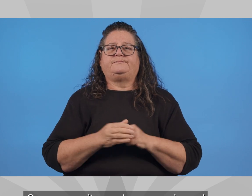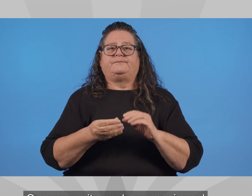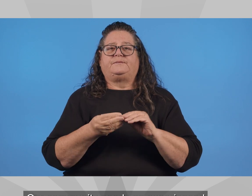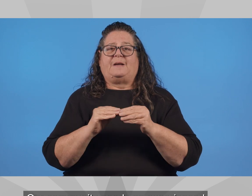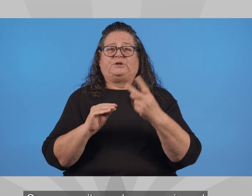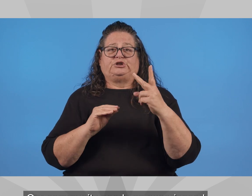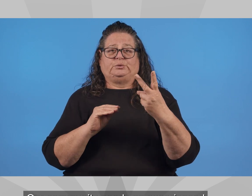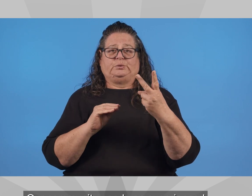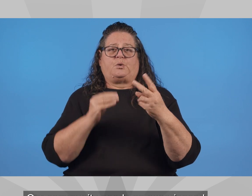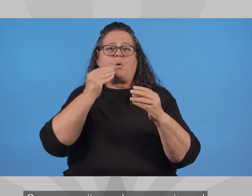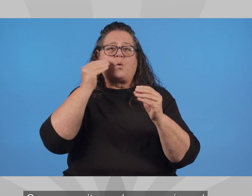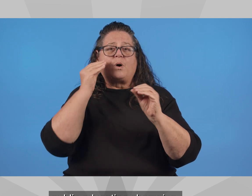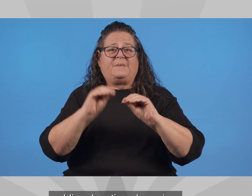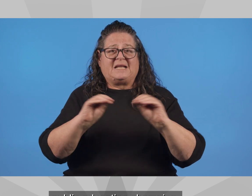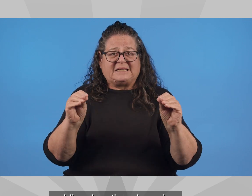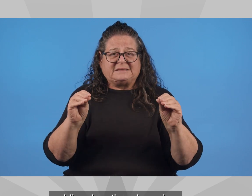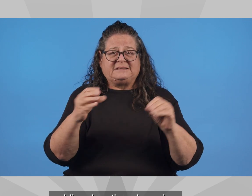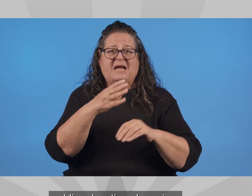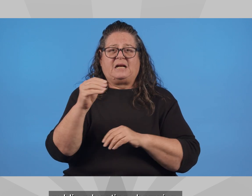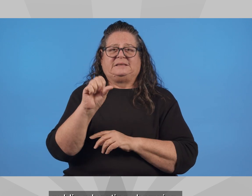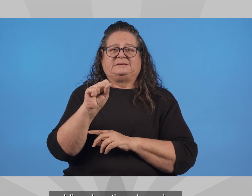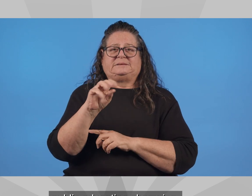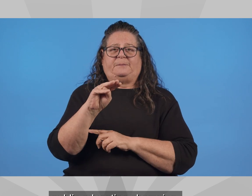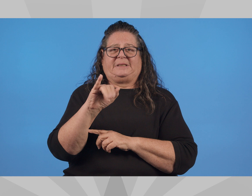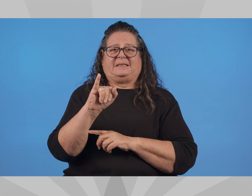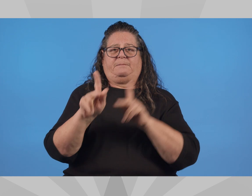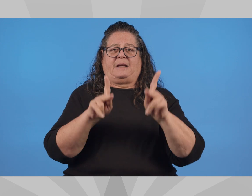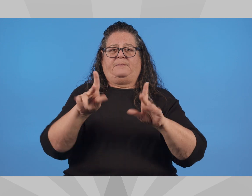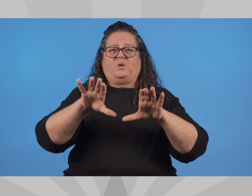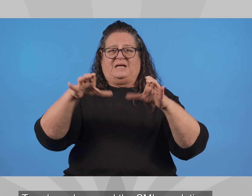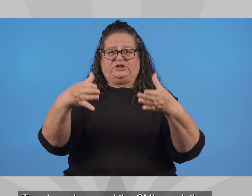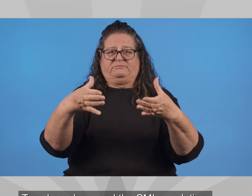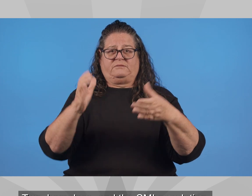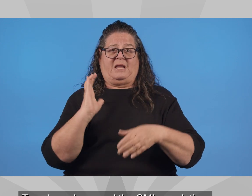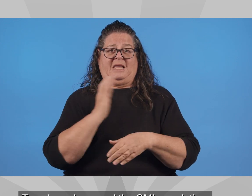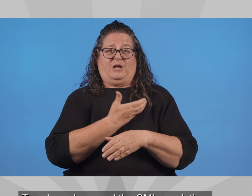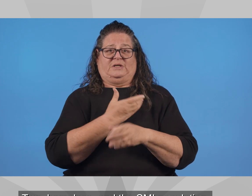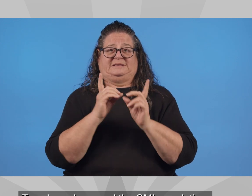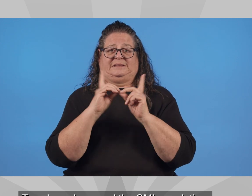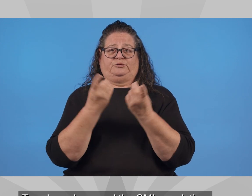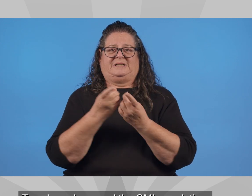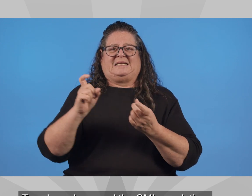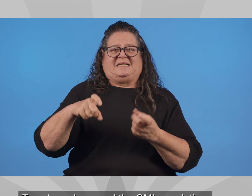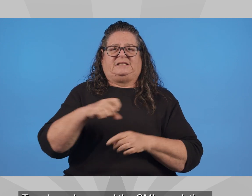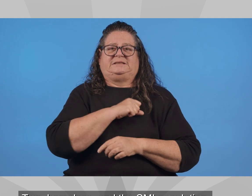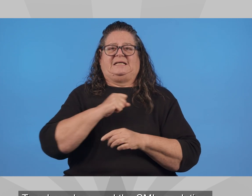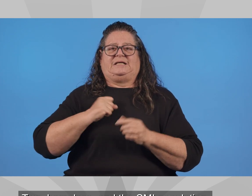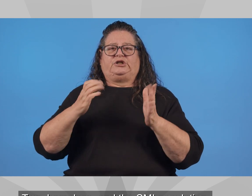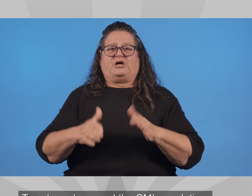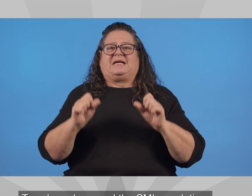Our community needs an experienced public education champion. 2. Homeless and the